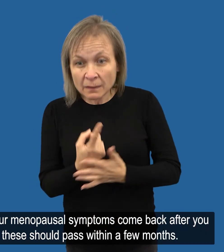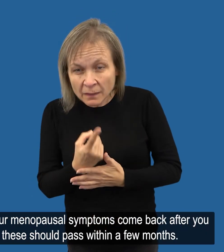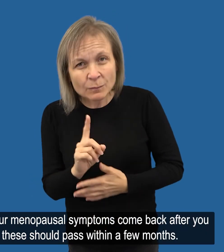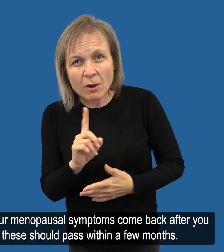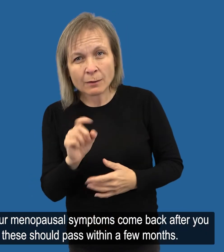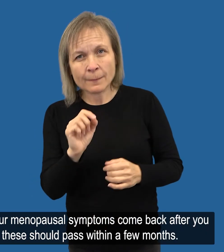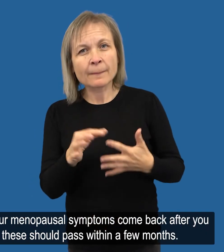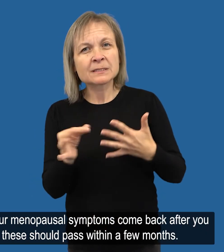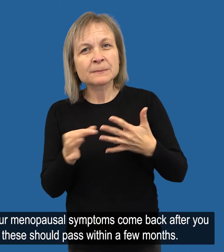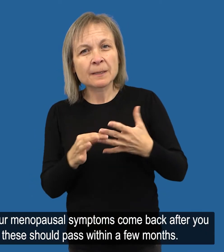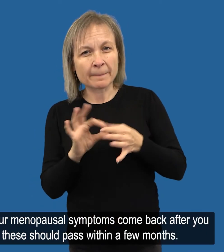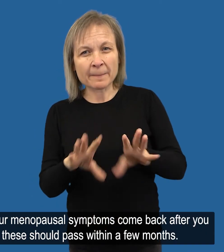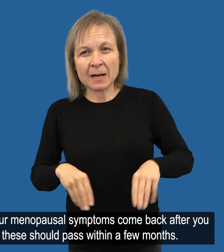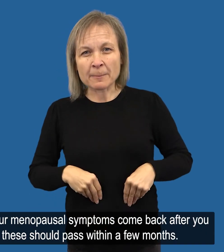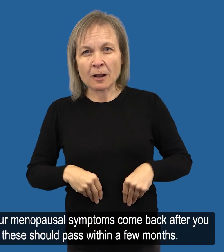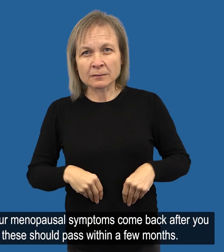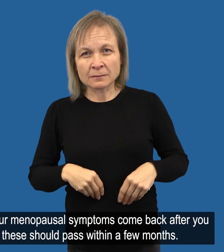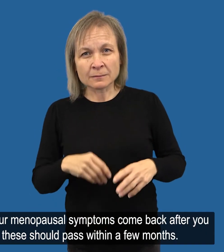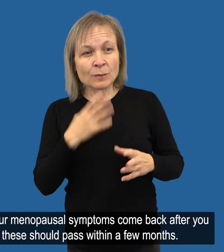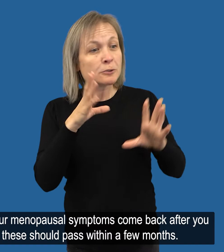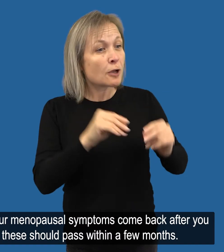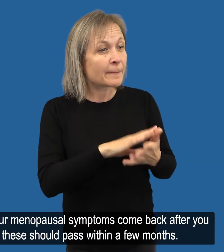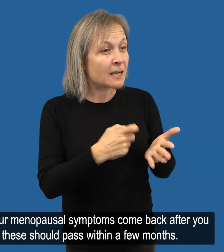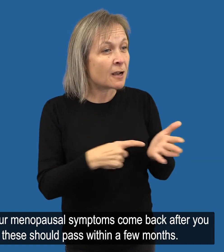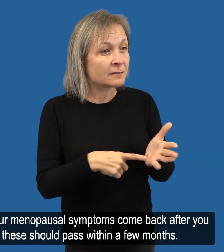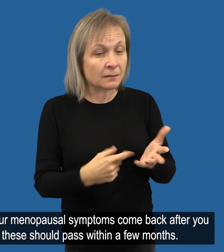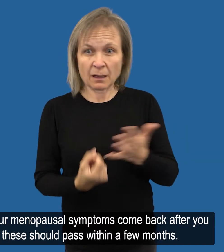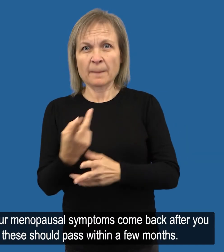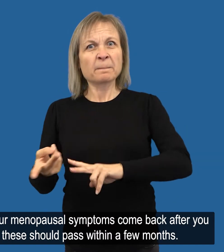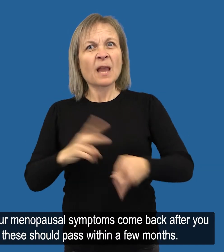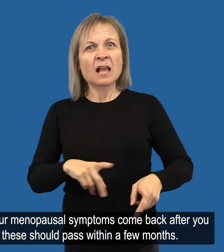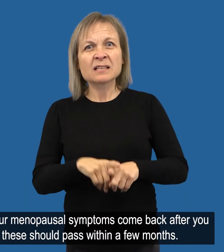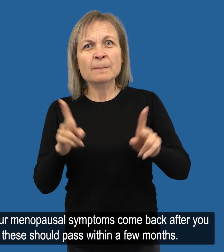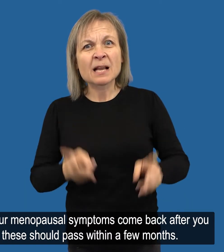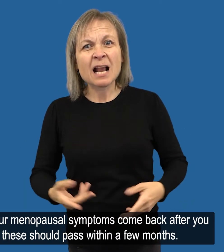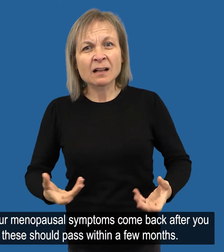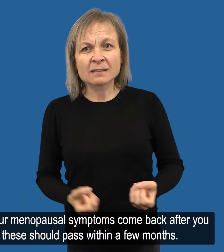You may find that your menopausal symptoms come back after you stop HRT, but these should pass